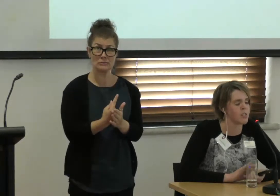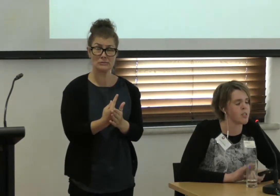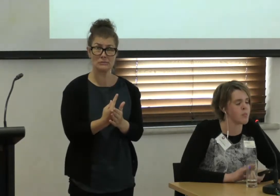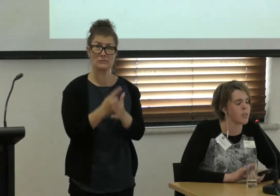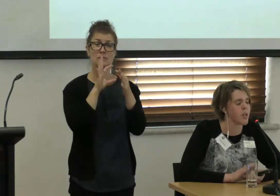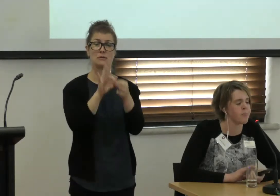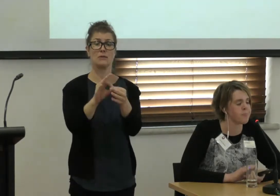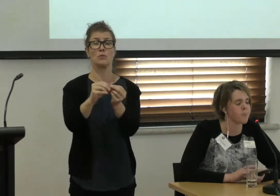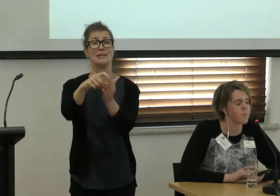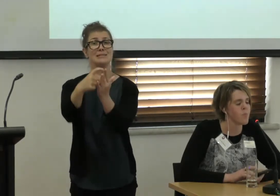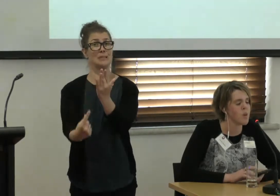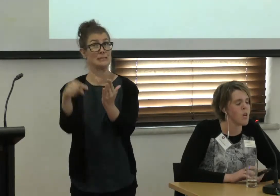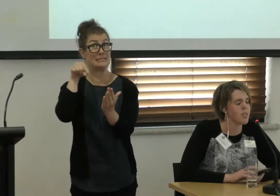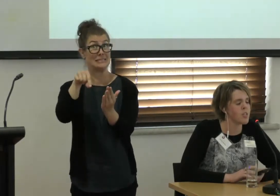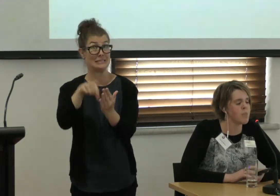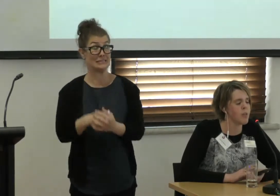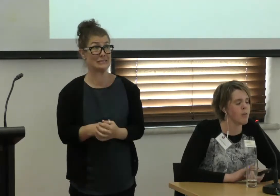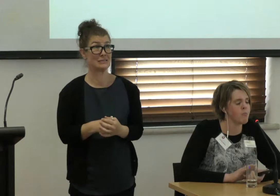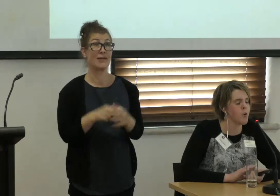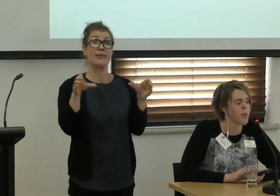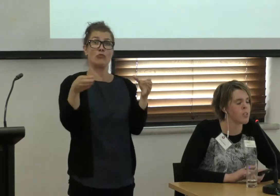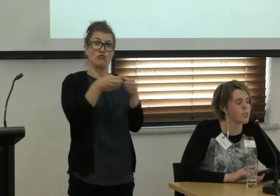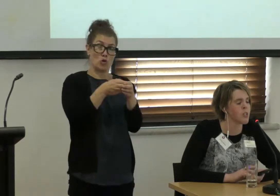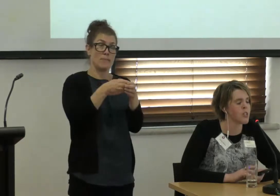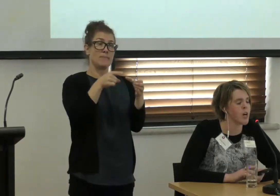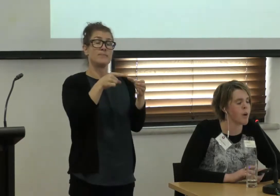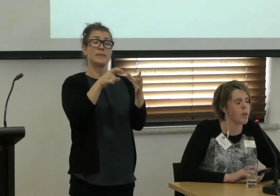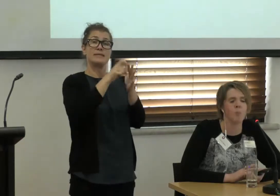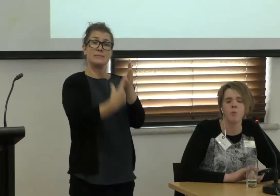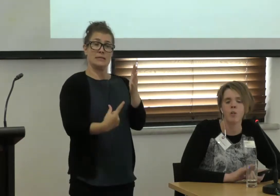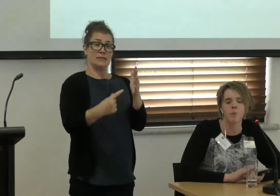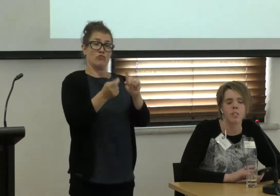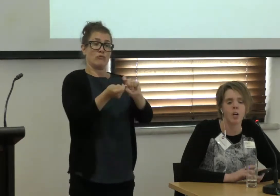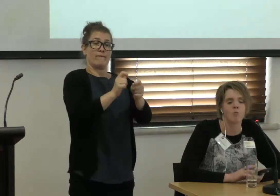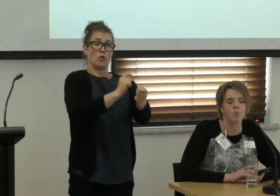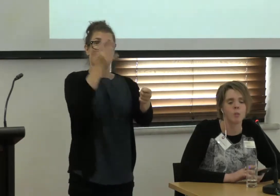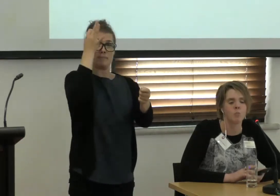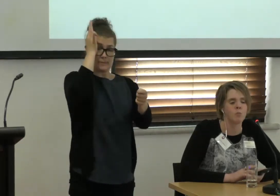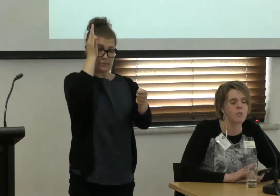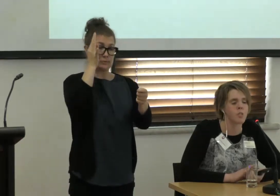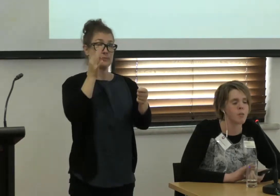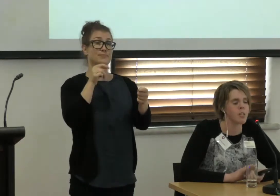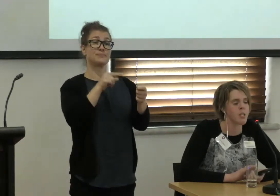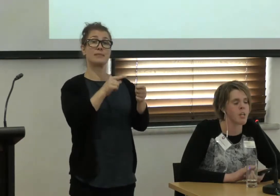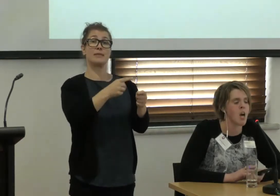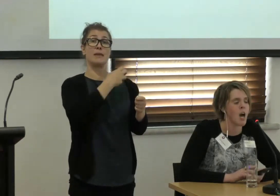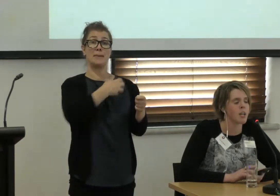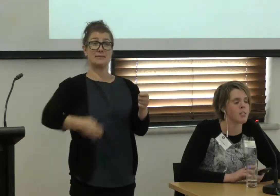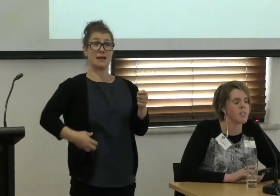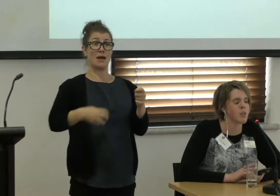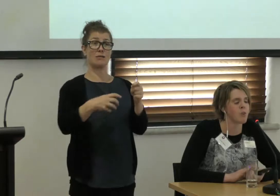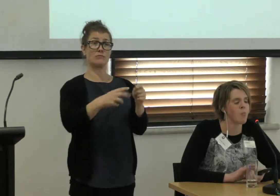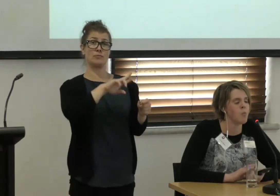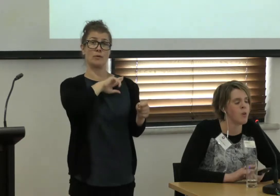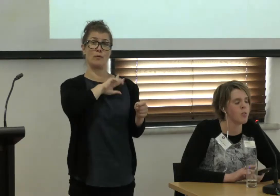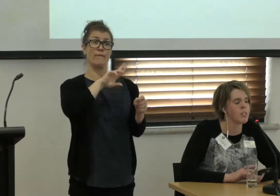to disability. The Disability Reform Council is chaired by the Commonwealth Minister responsible for disability and consists